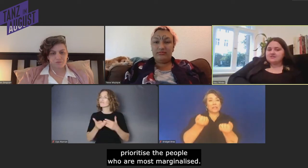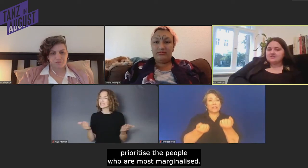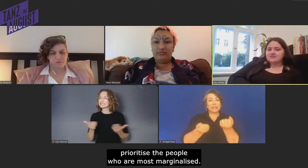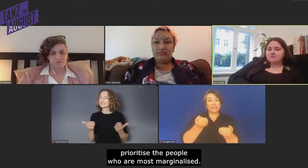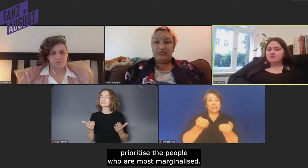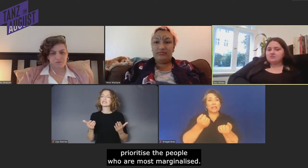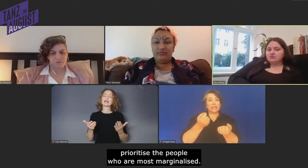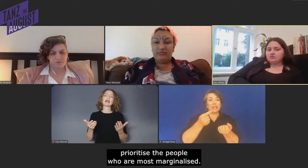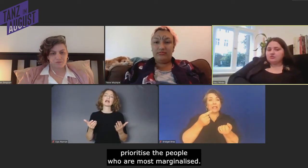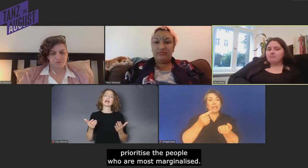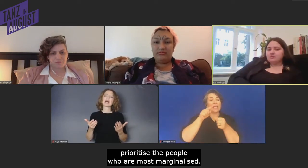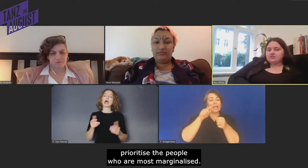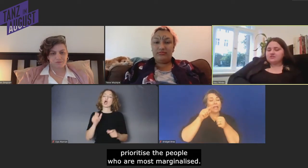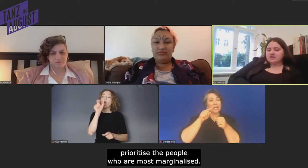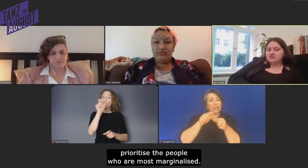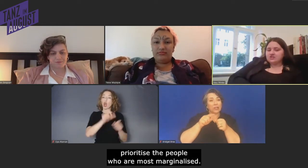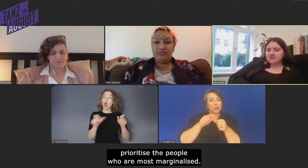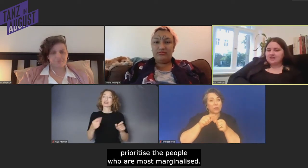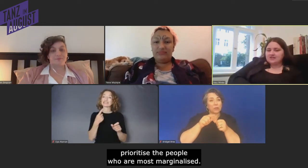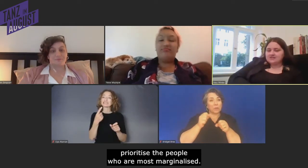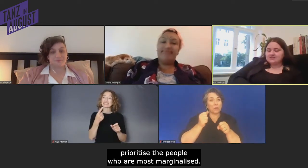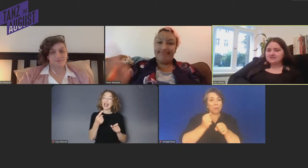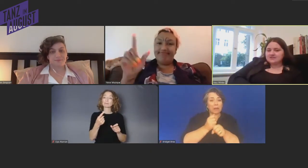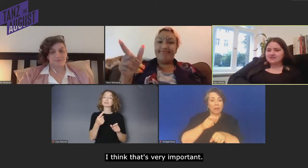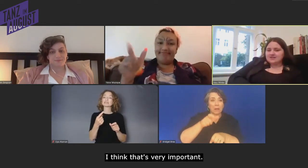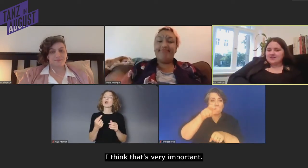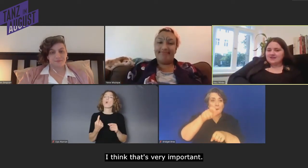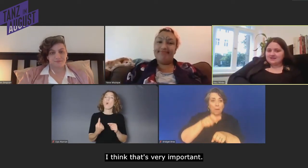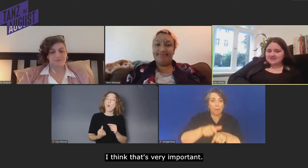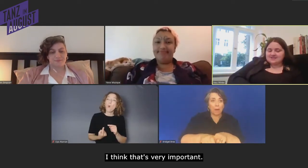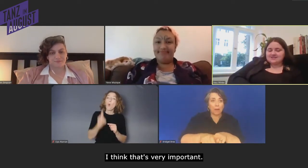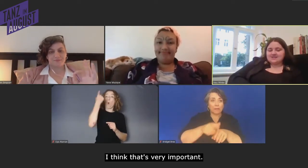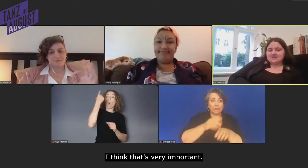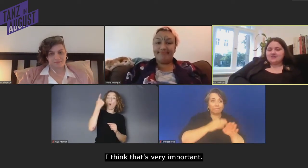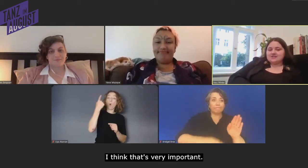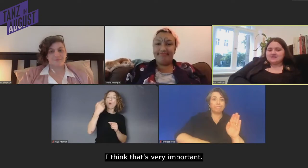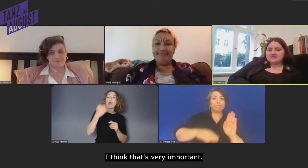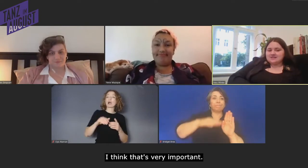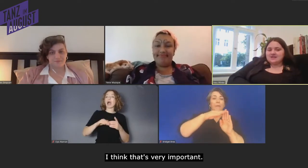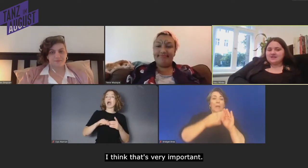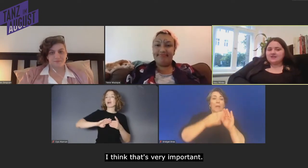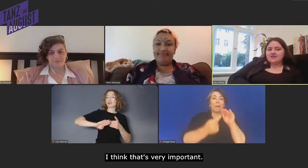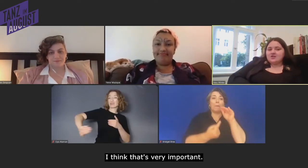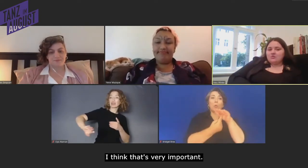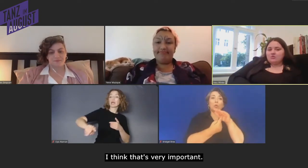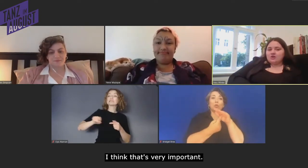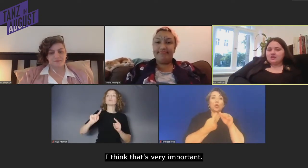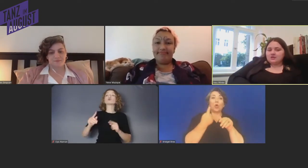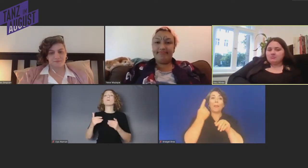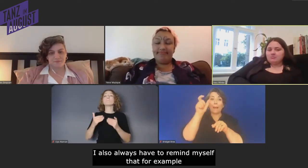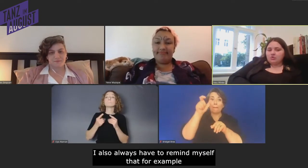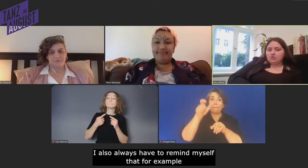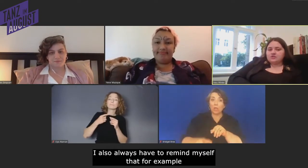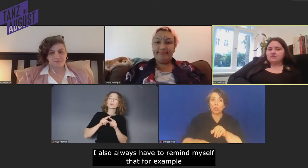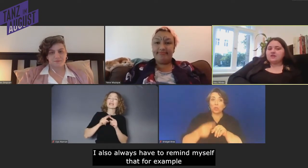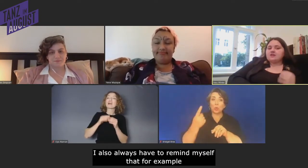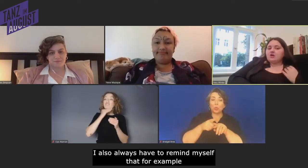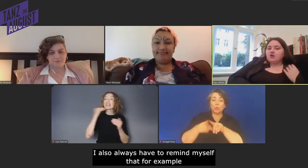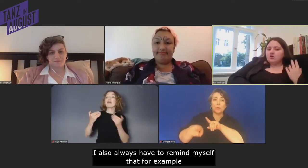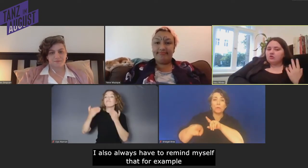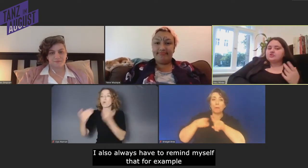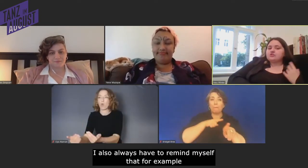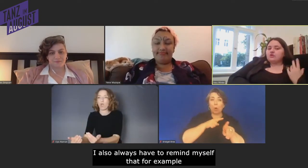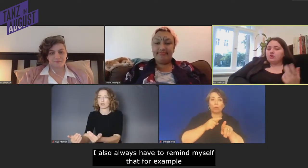prioritize the people who are most marginalized. And I think that's a thing very important that